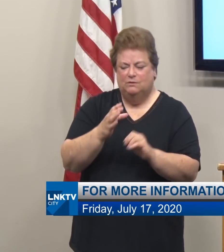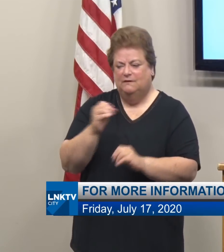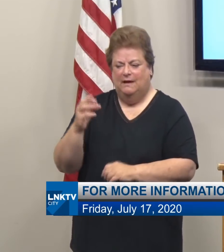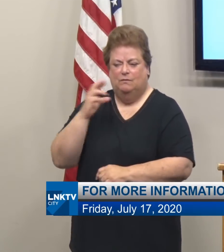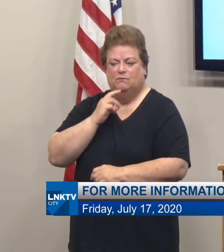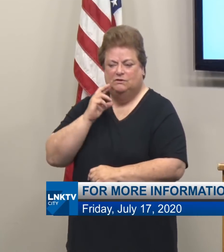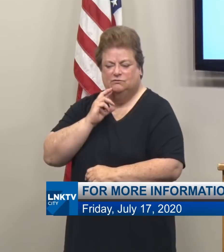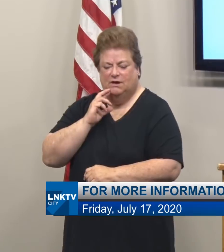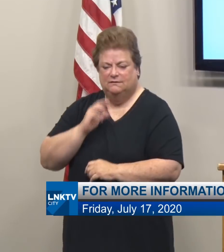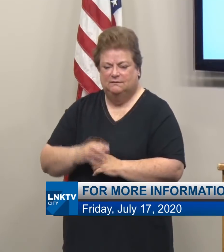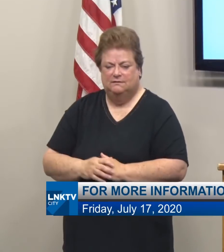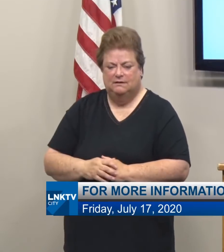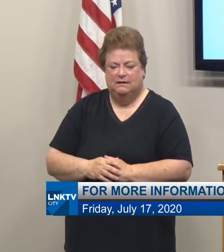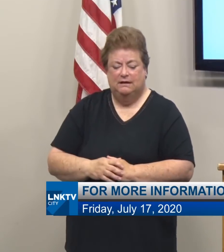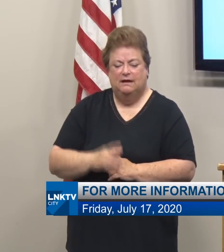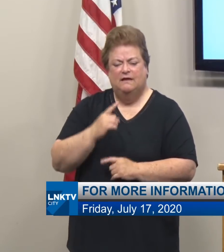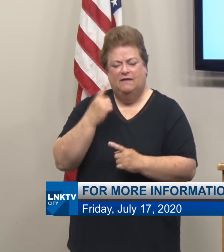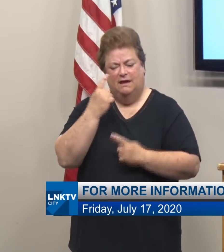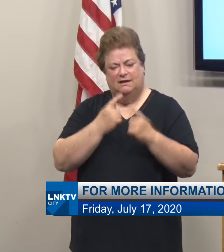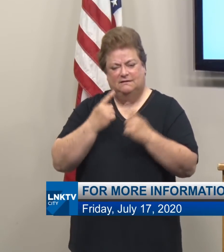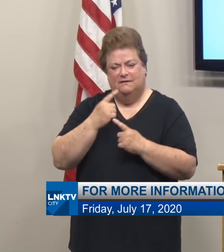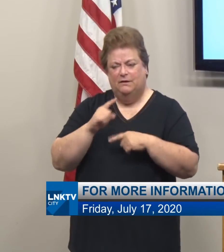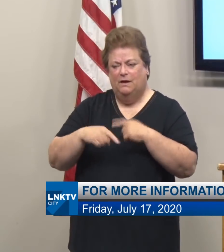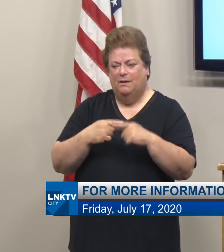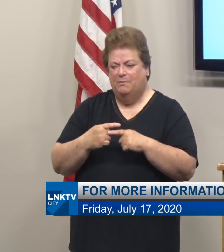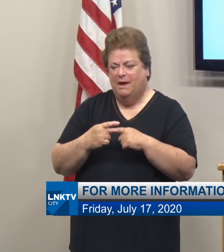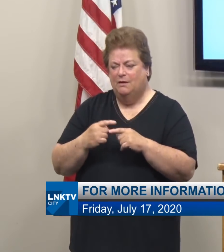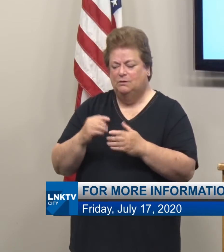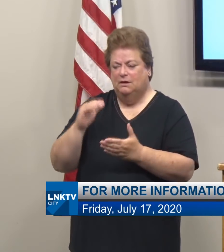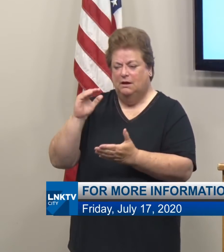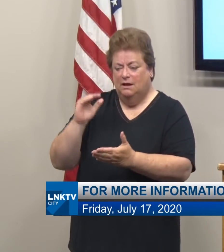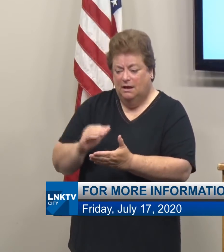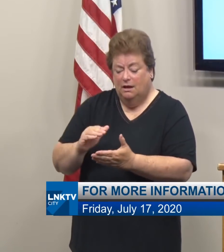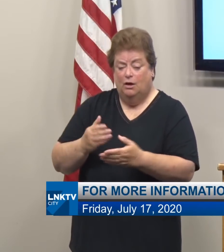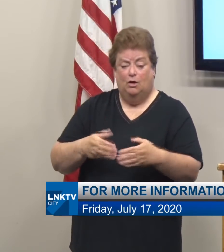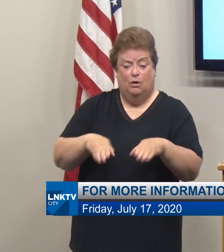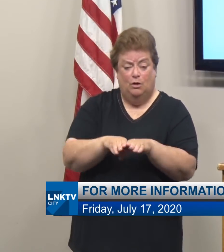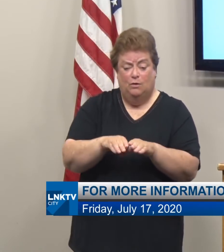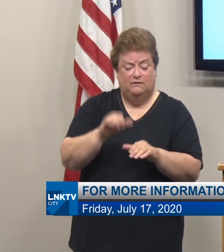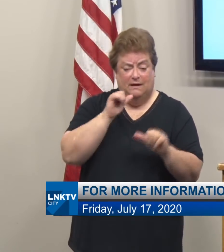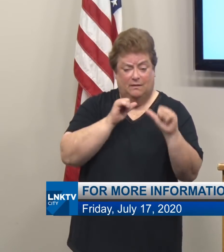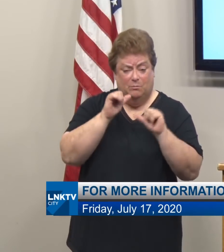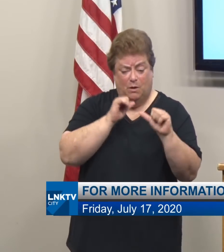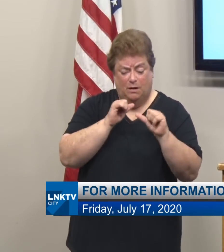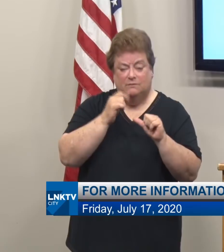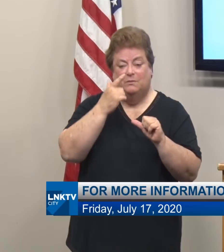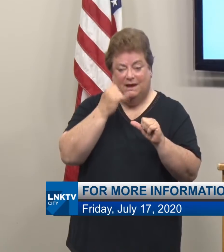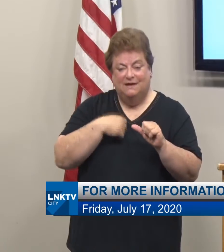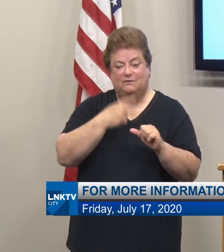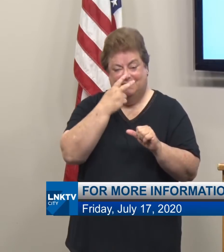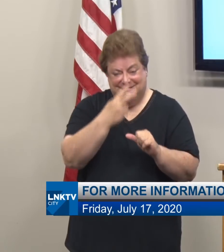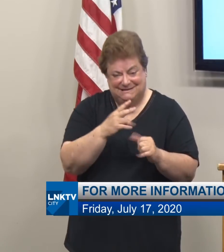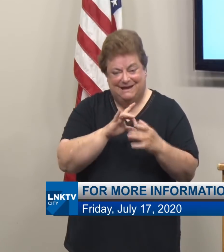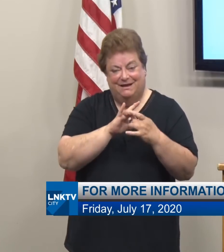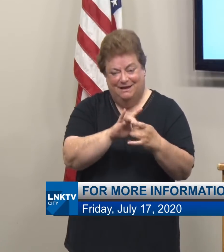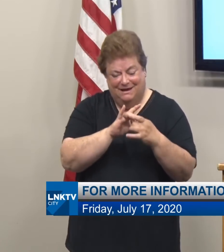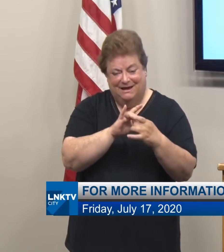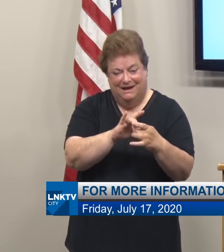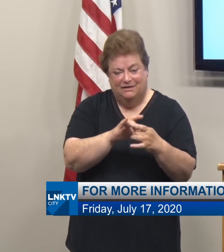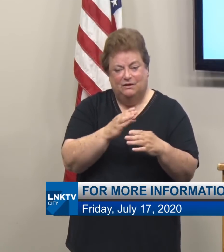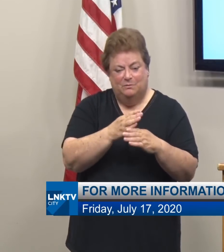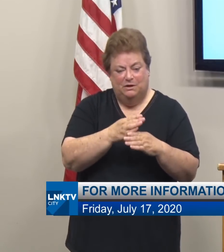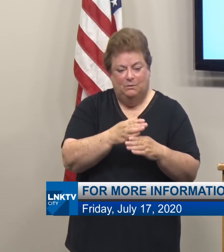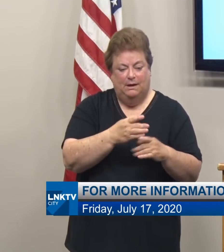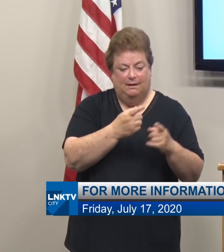restaurants. They considered reducing capacity or closing bars because there is a correlation between our cases and